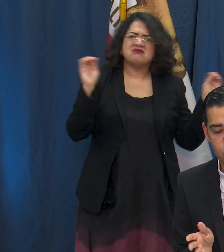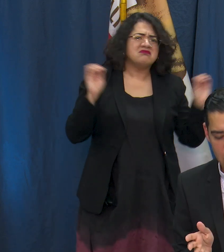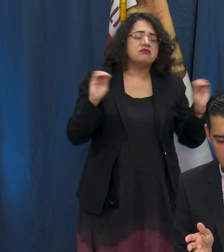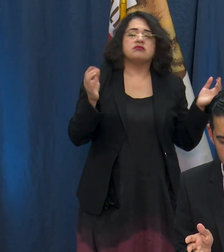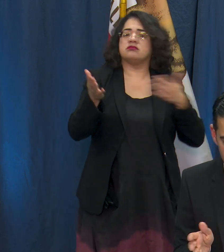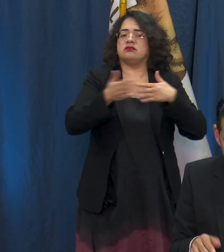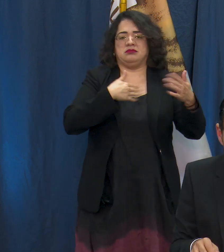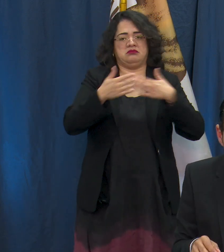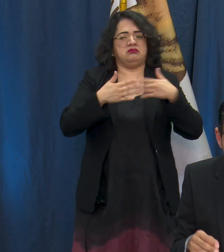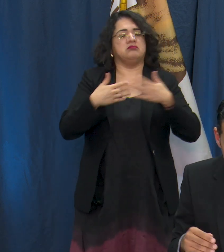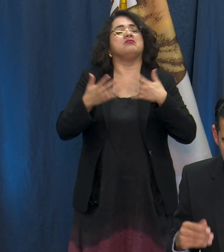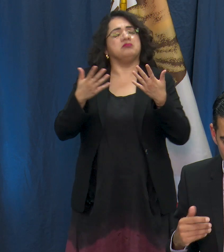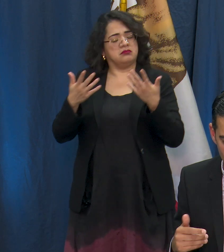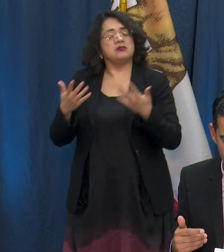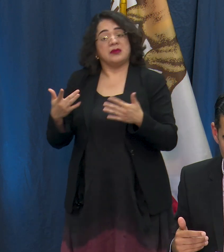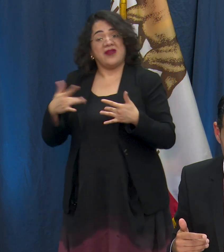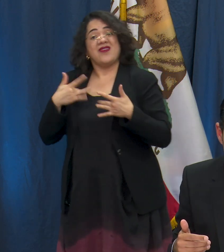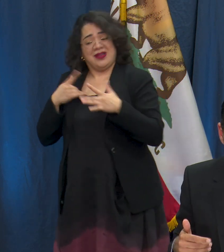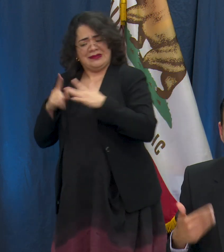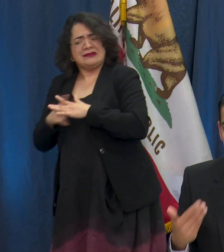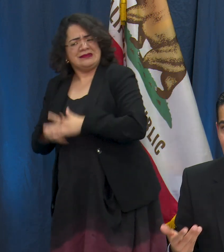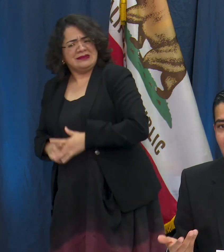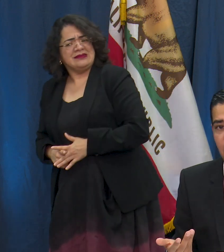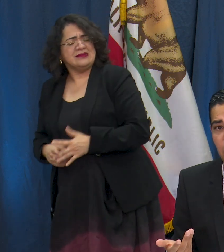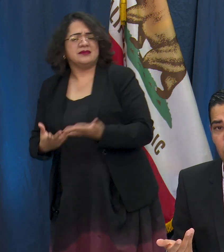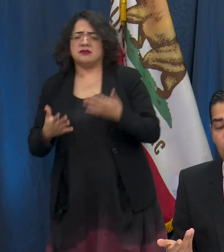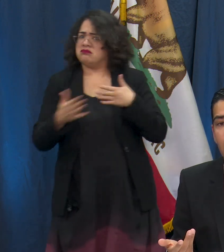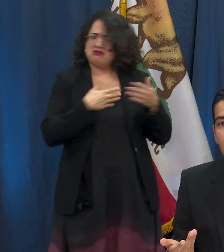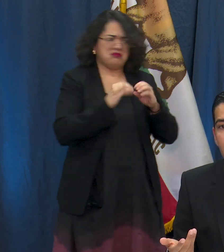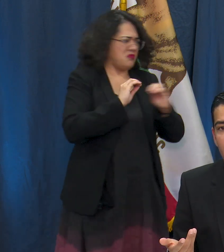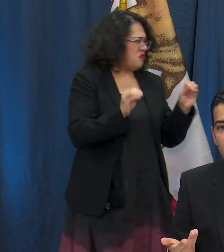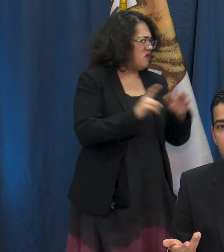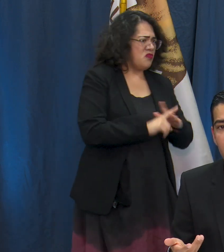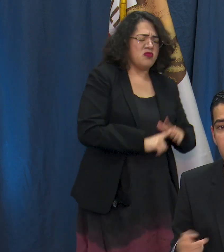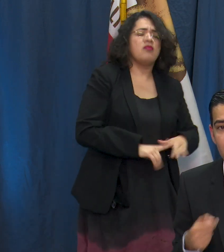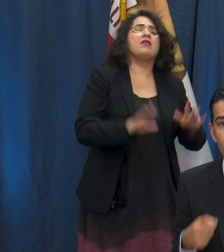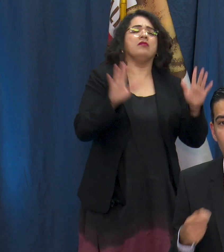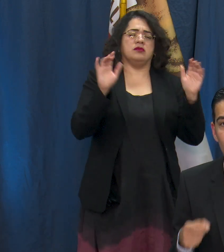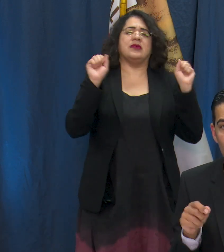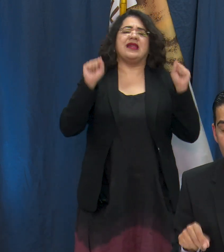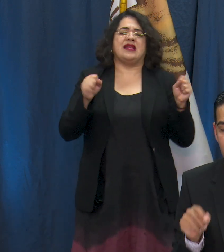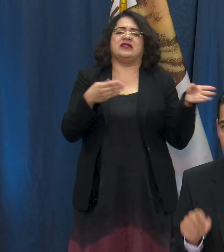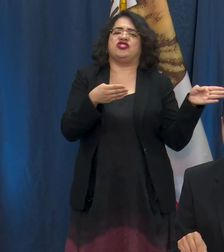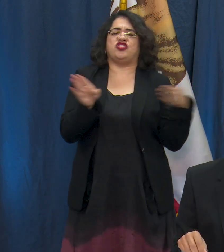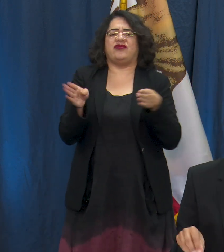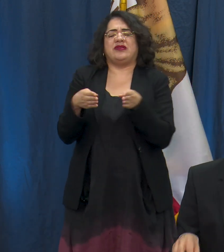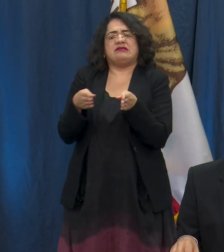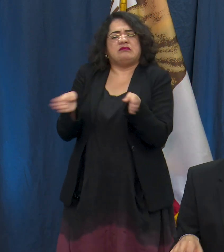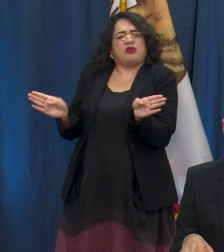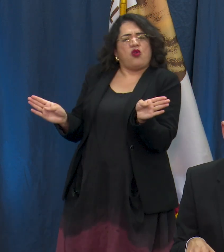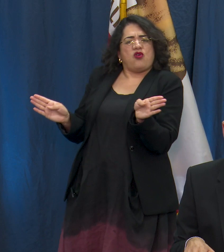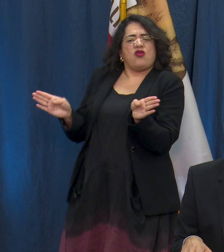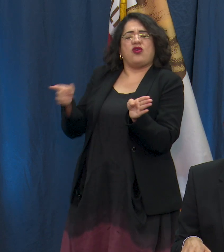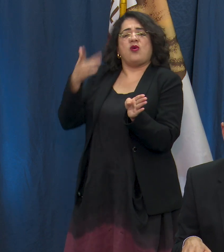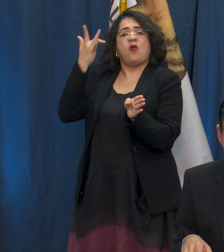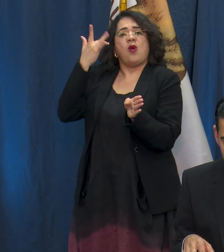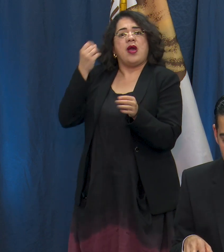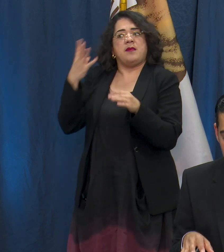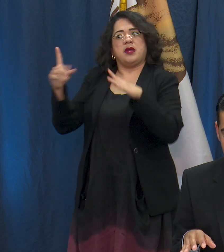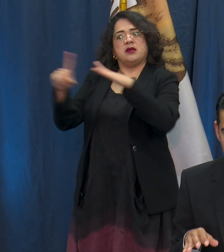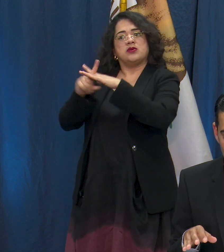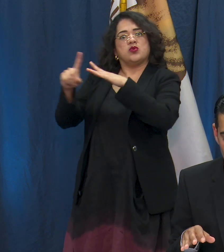shift and a change, but one that we believe is the right thing to do, especially because we know most of our cases are at these